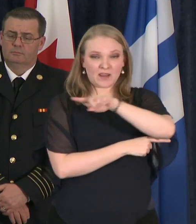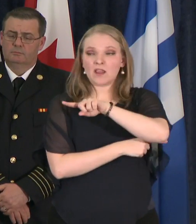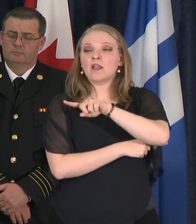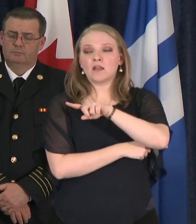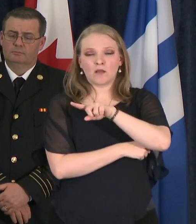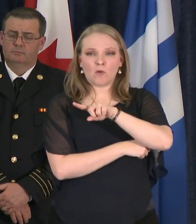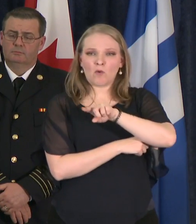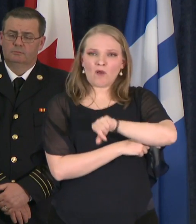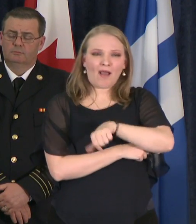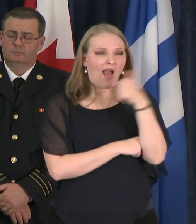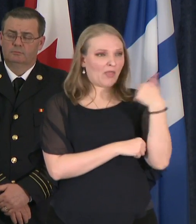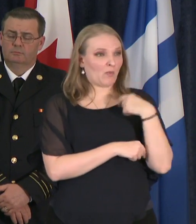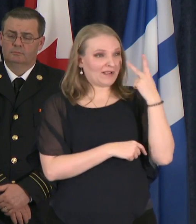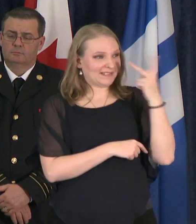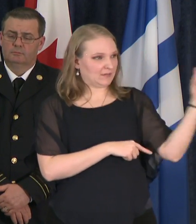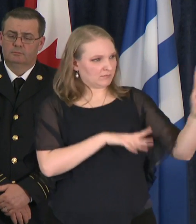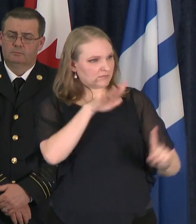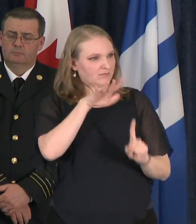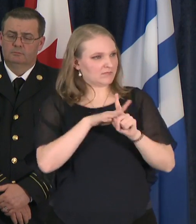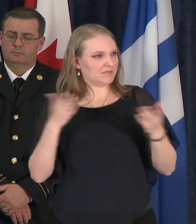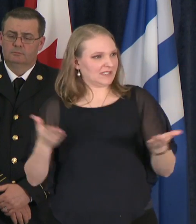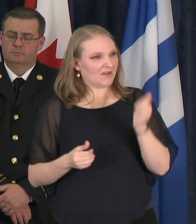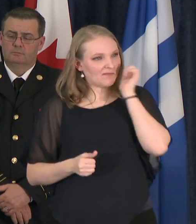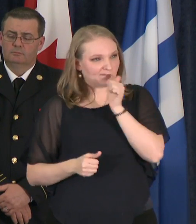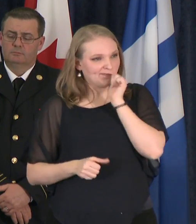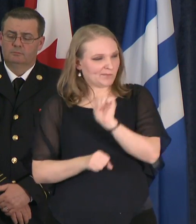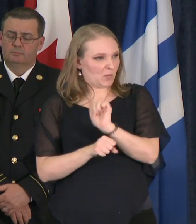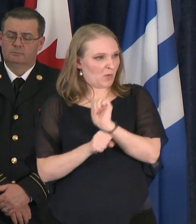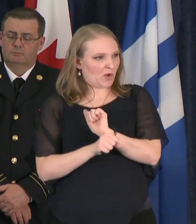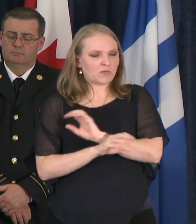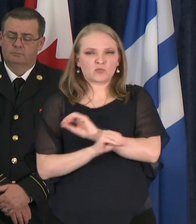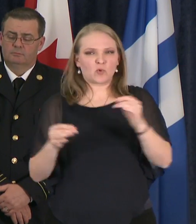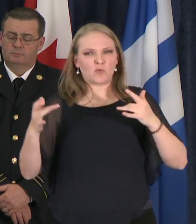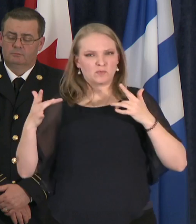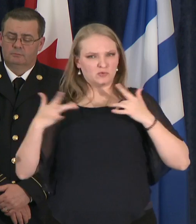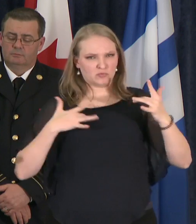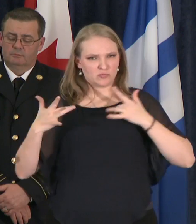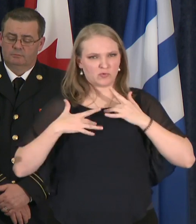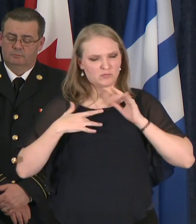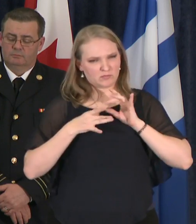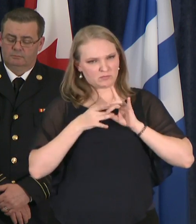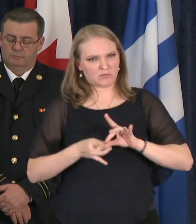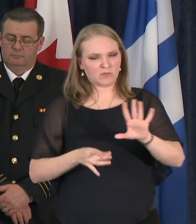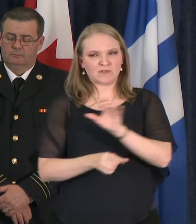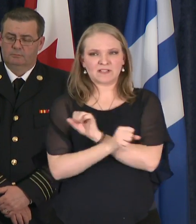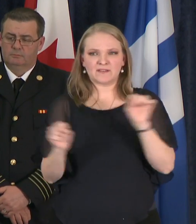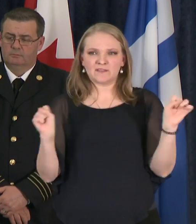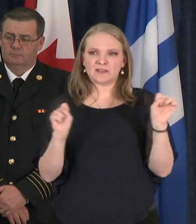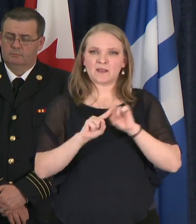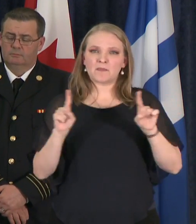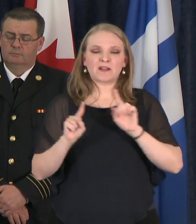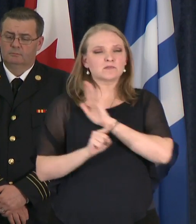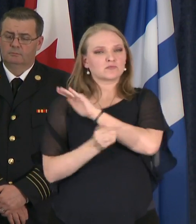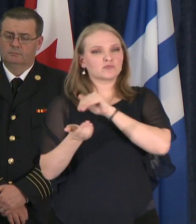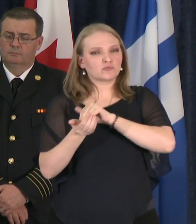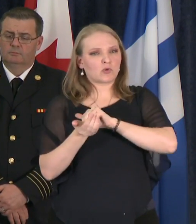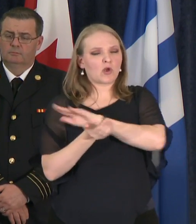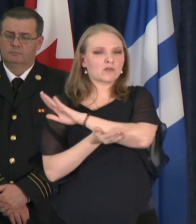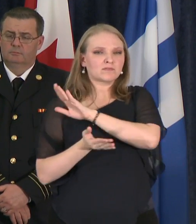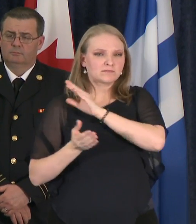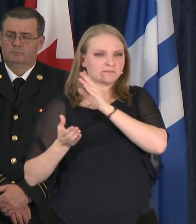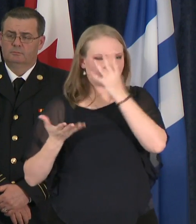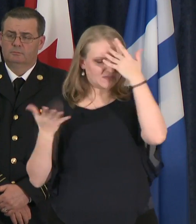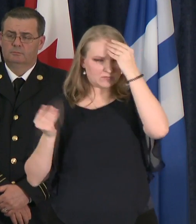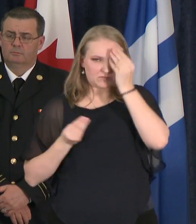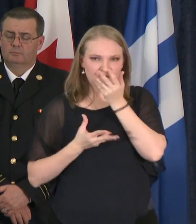to see work here on a day-by-day basis. So, but the principle I think the doctor has communicated, as well